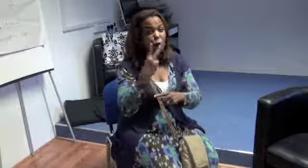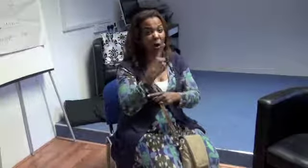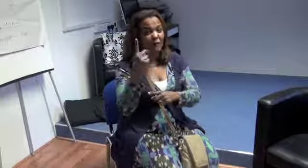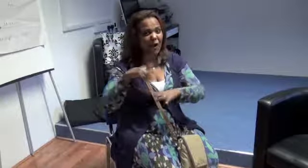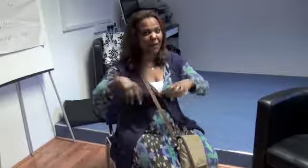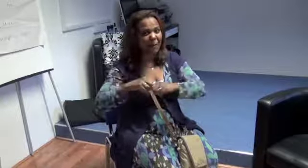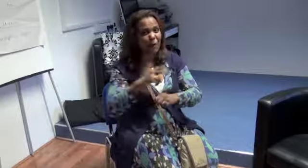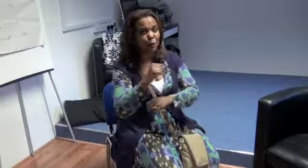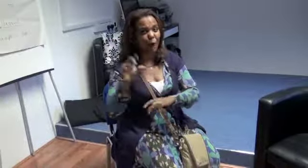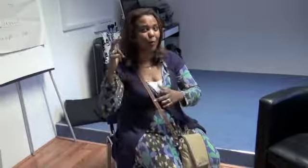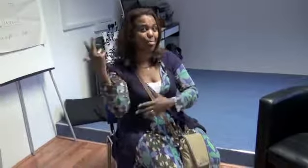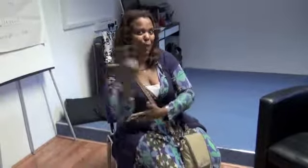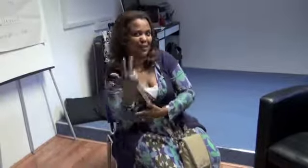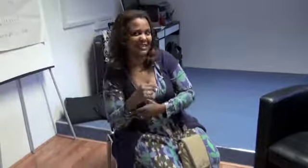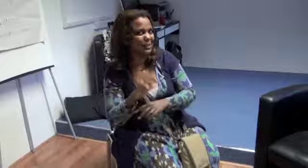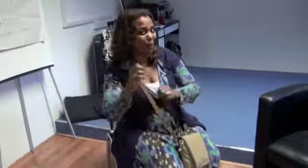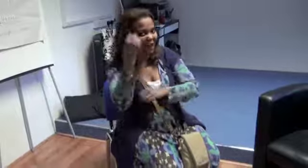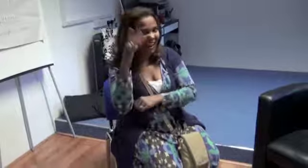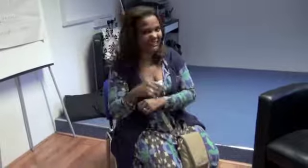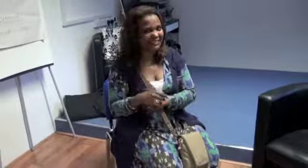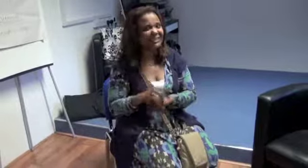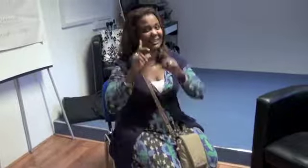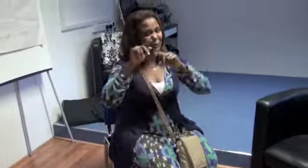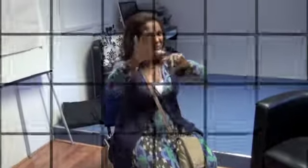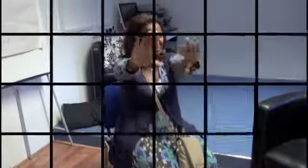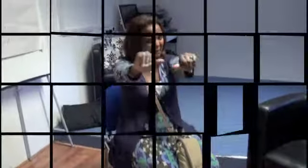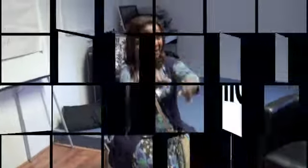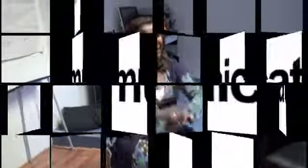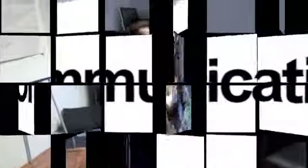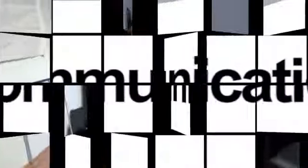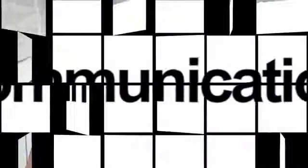remember, 21st of February 2013, we'll be back. So see you there.